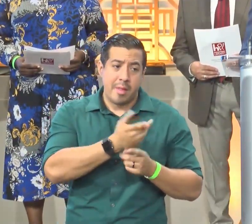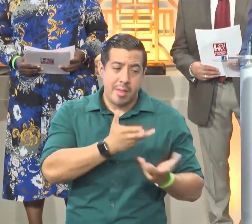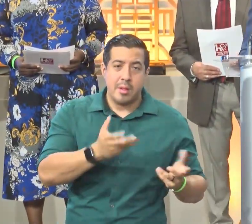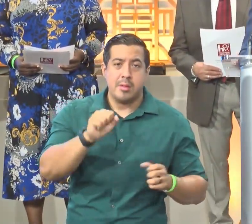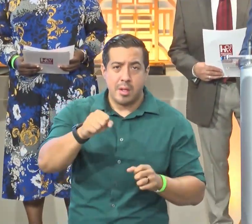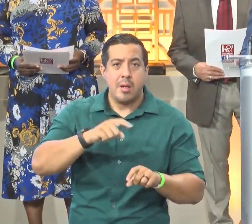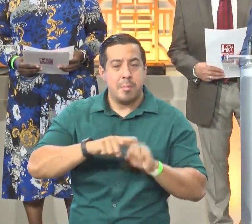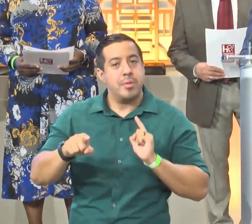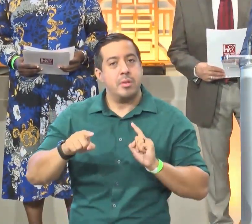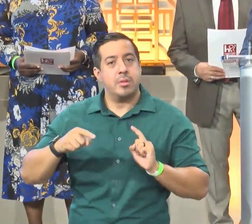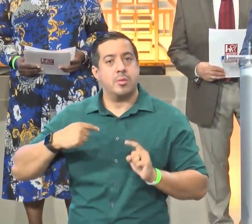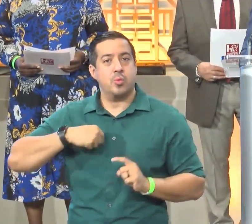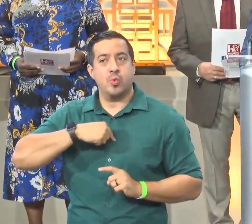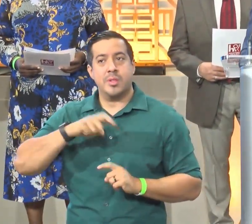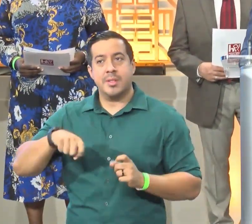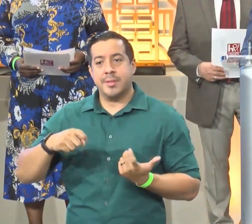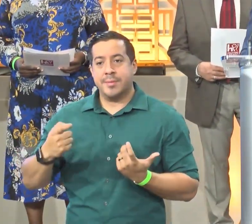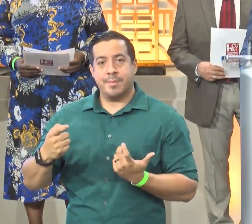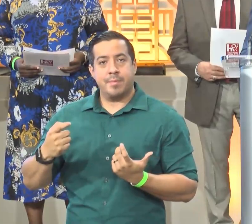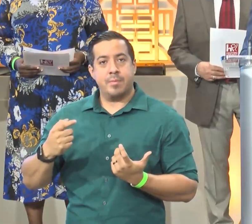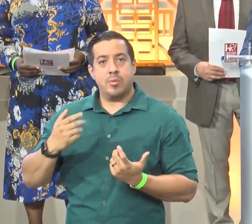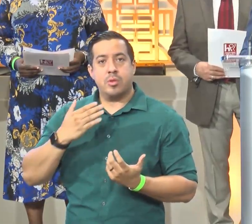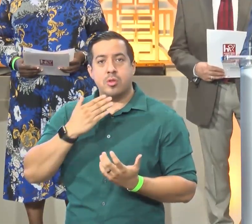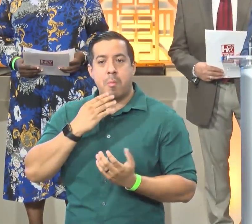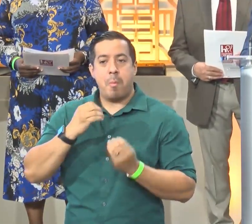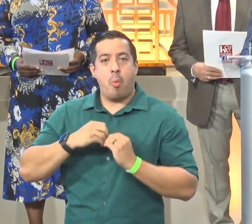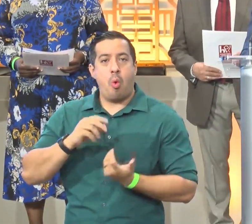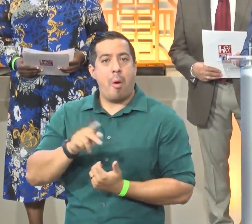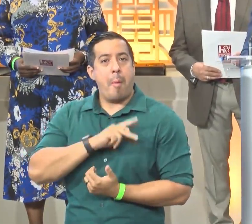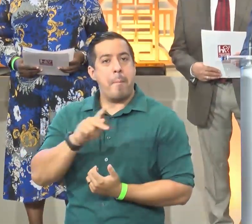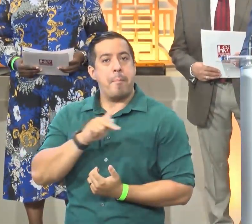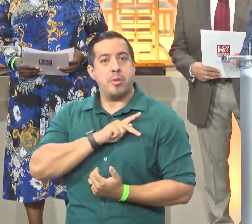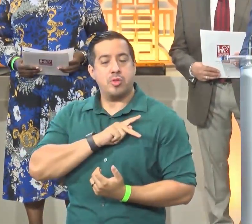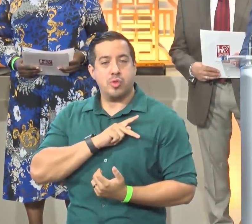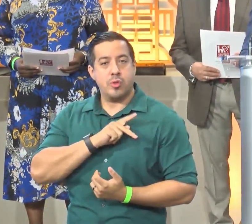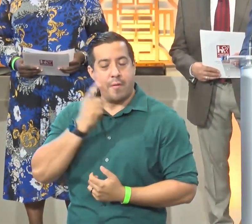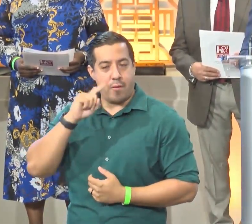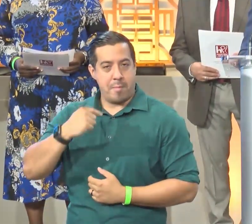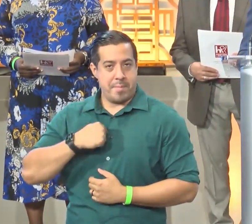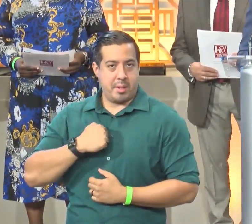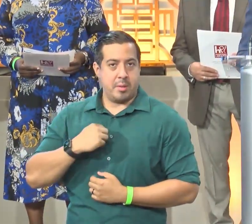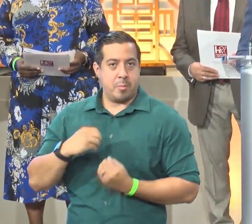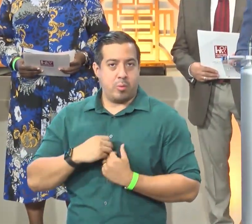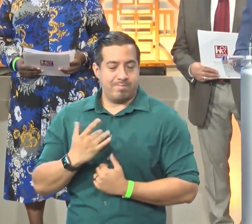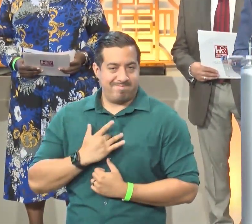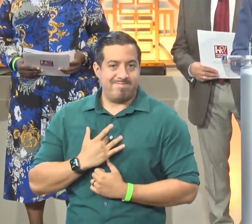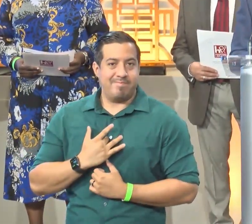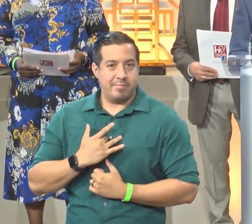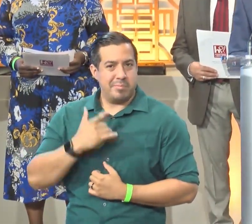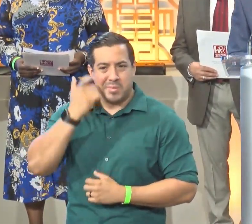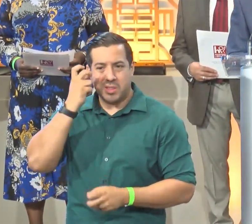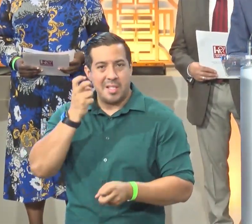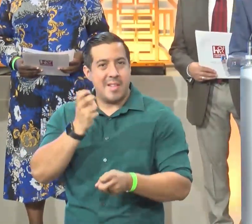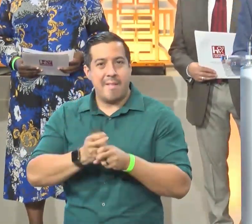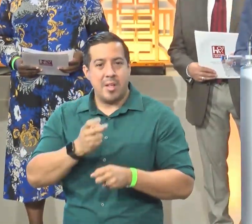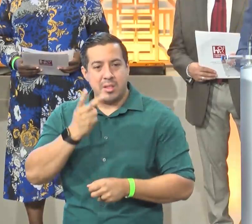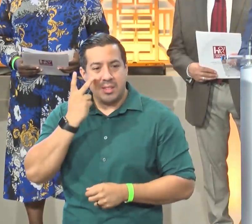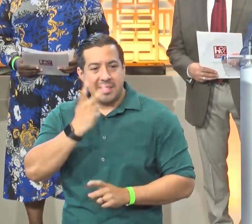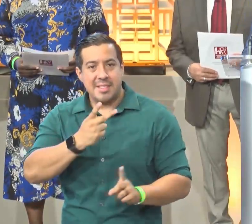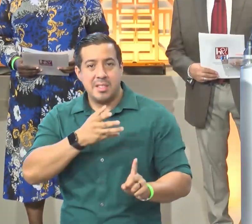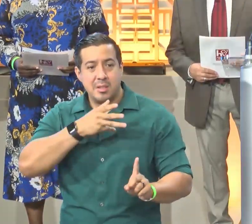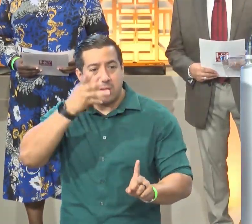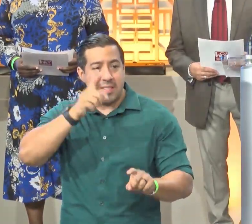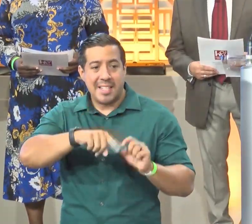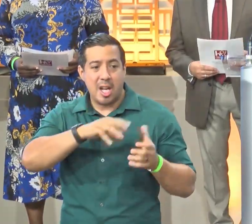but it's also a very personal act for me. It is very difficult for children to learn if mom